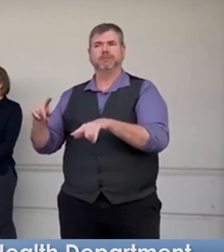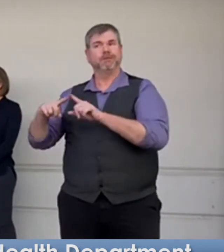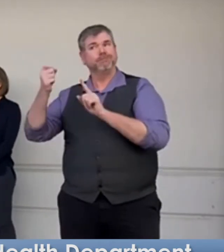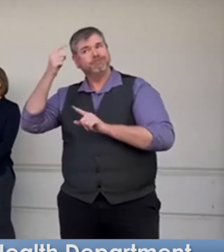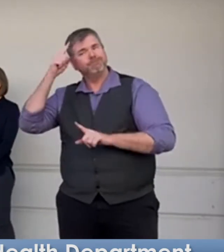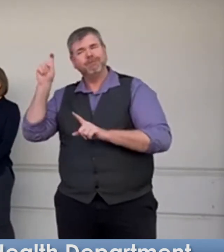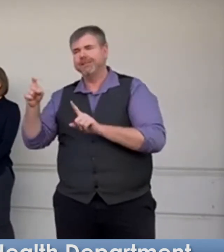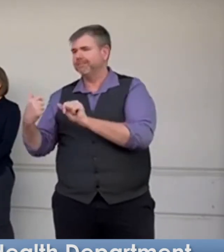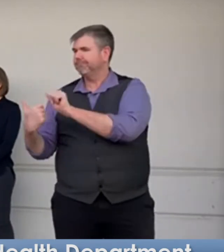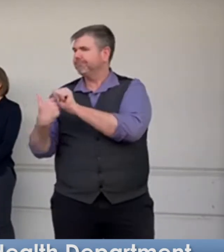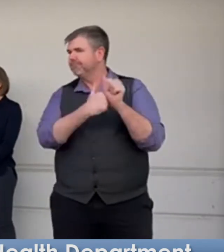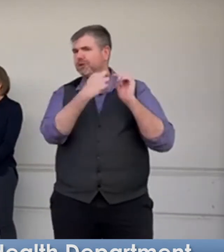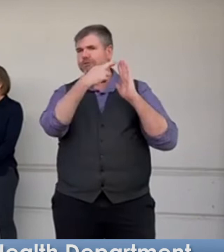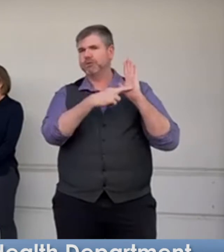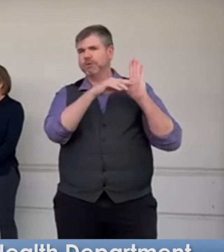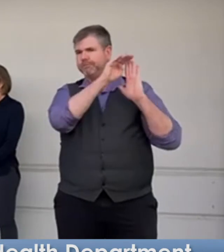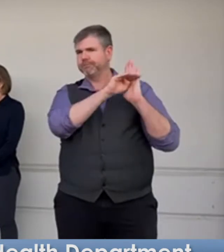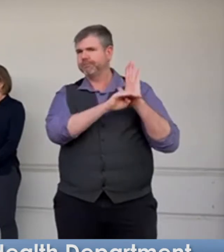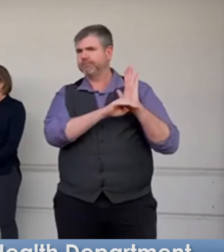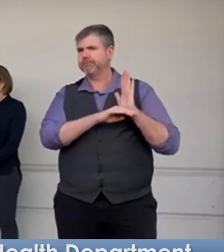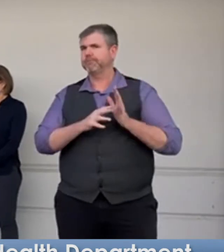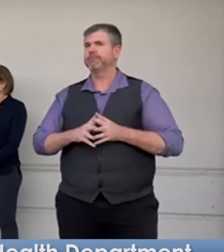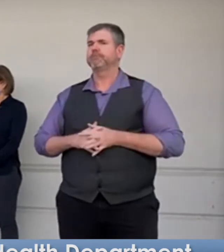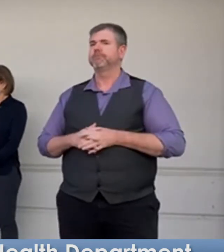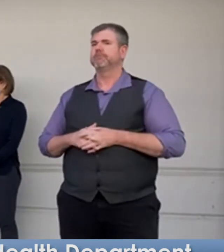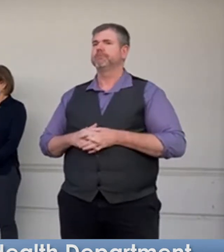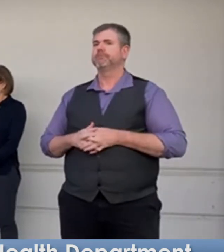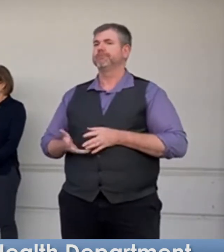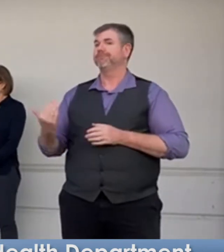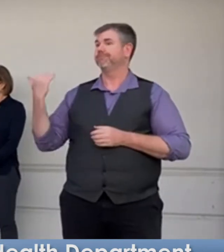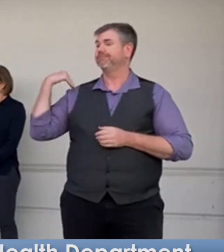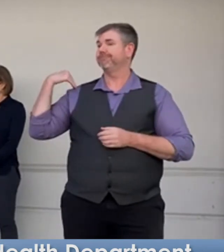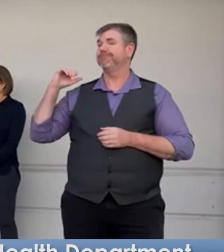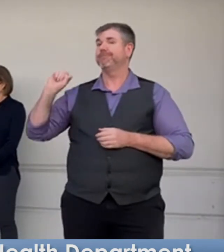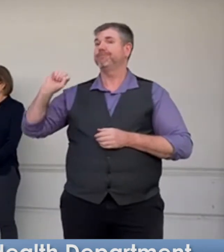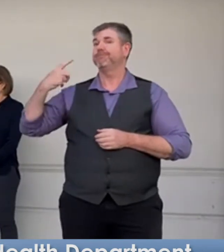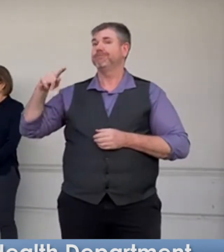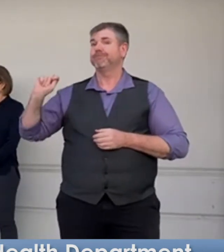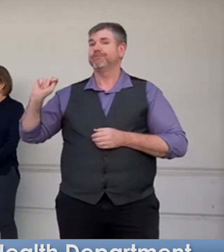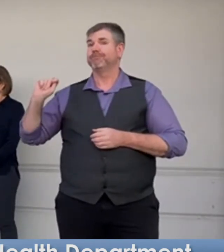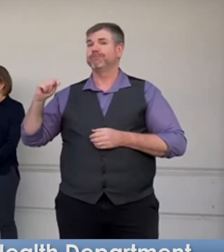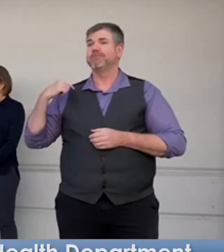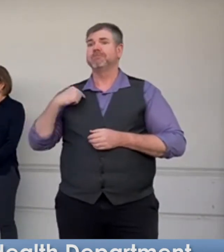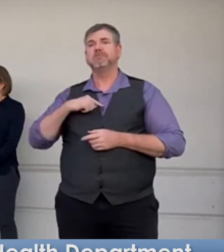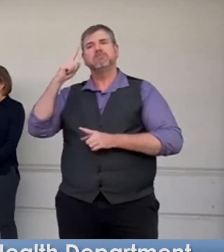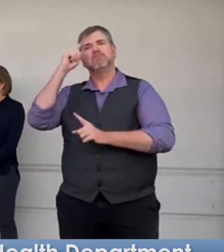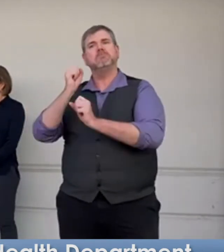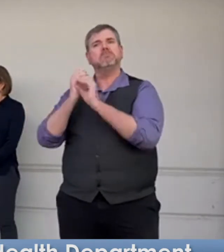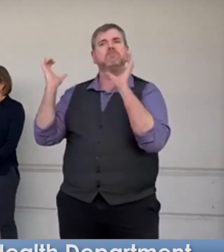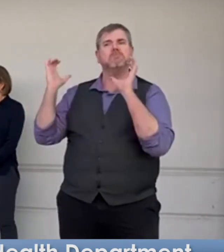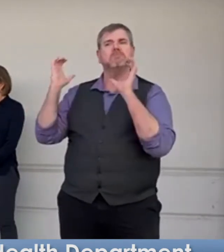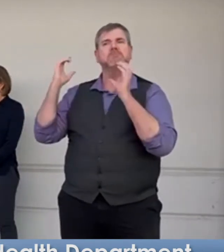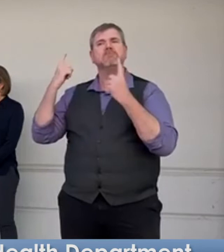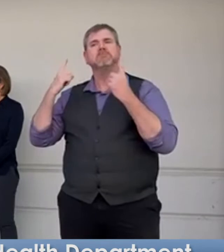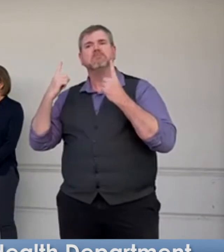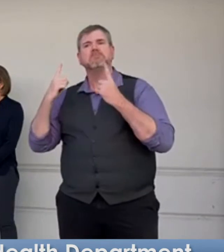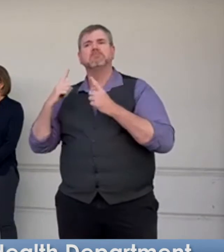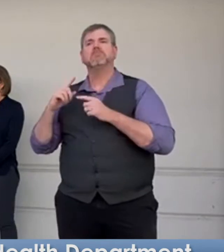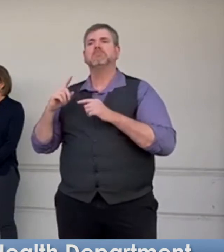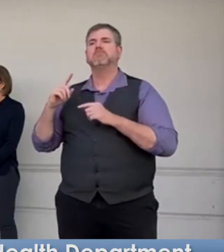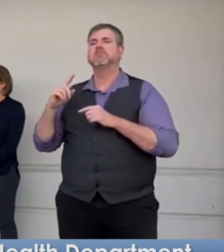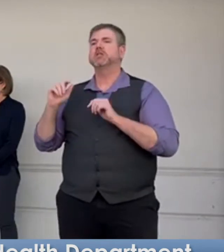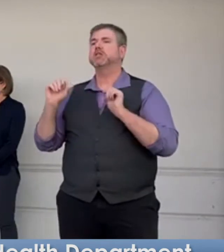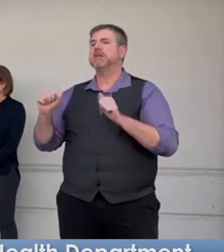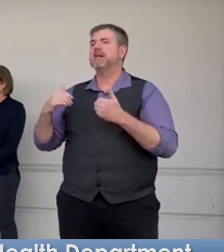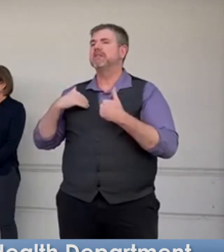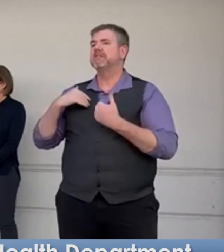mid-September with schools. We also have the ability for elementary schools to seek waivers to